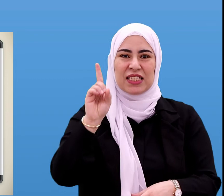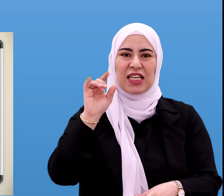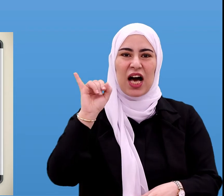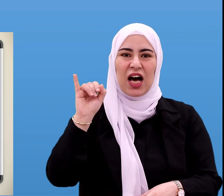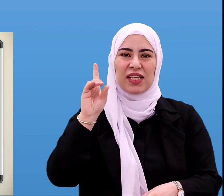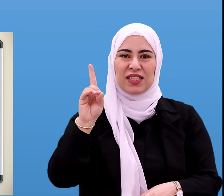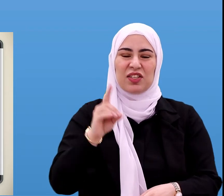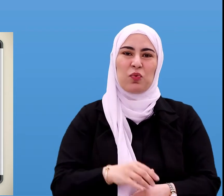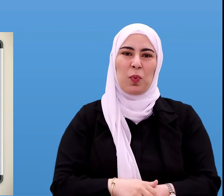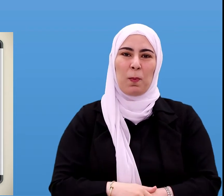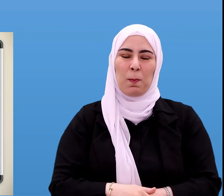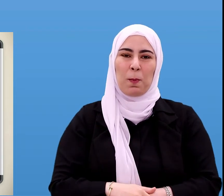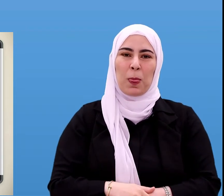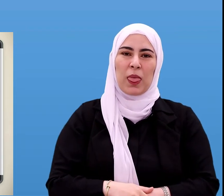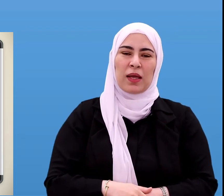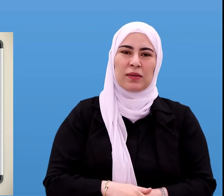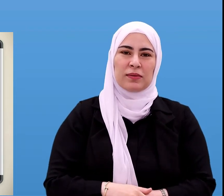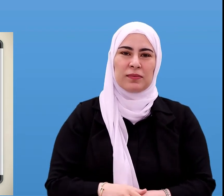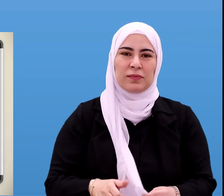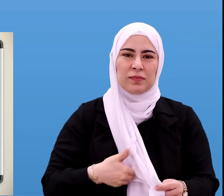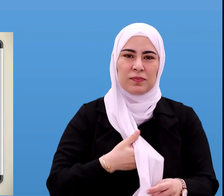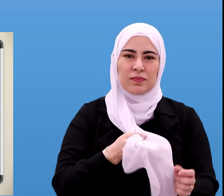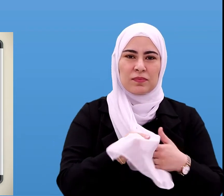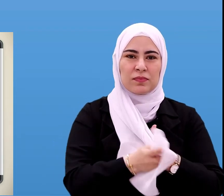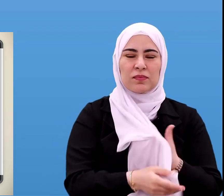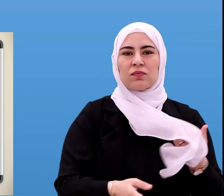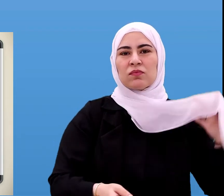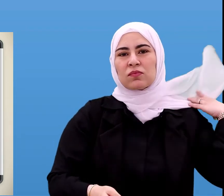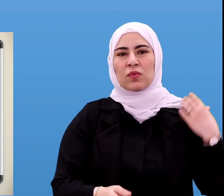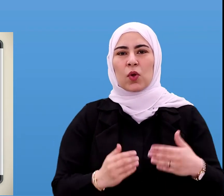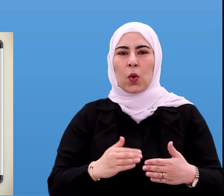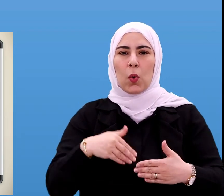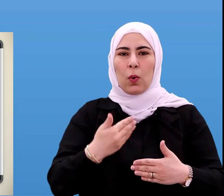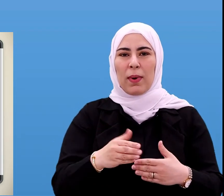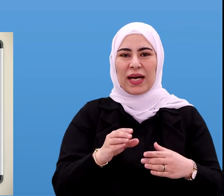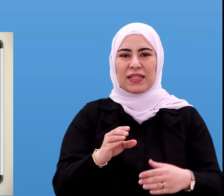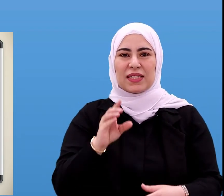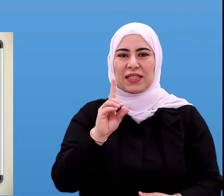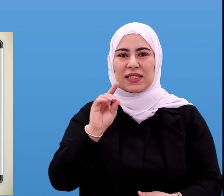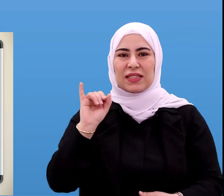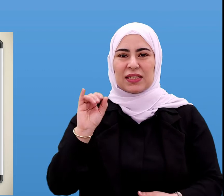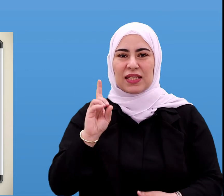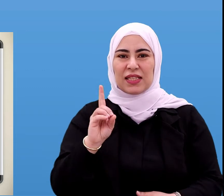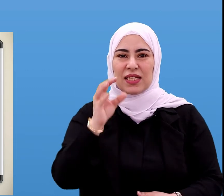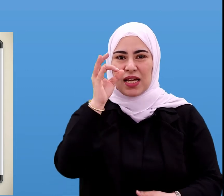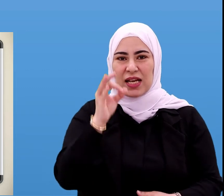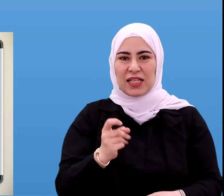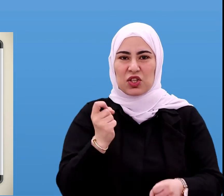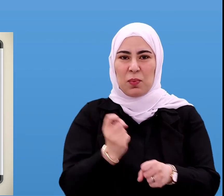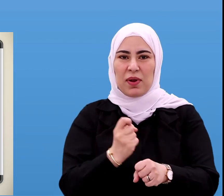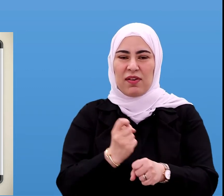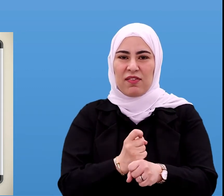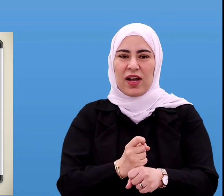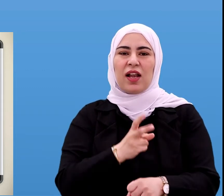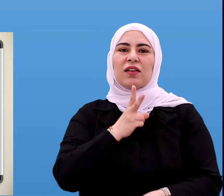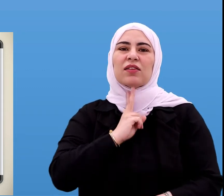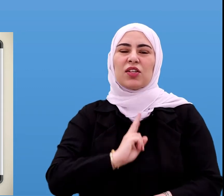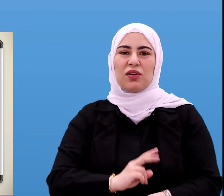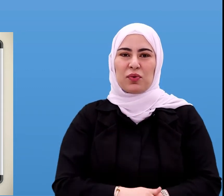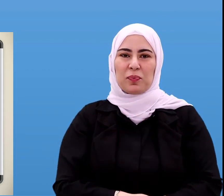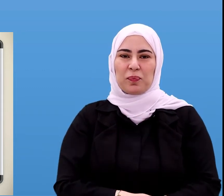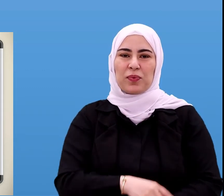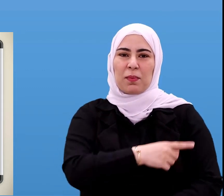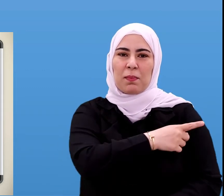Did refers to the past. And remember, after did, the verb is always in the infinitive.